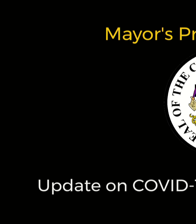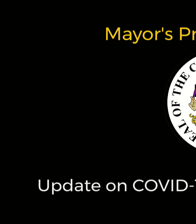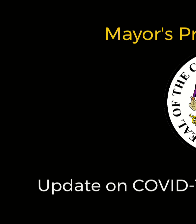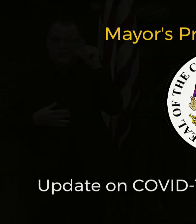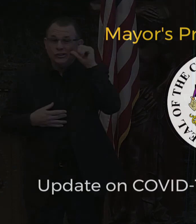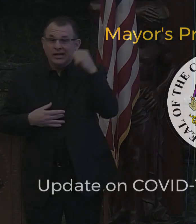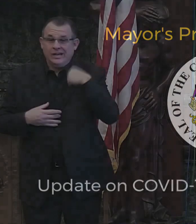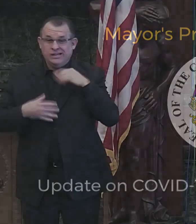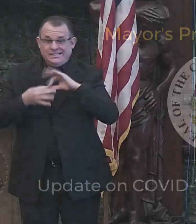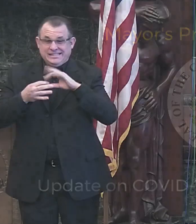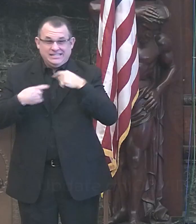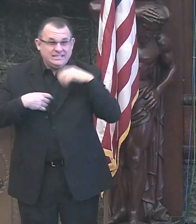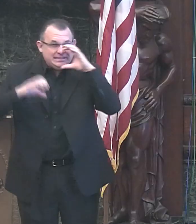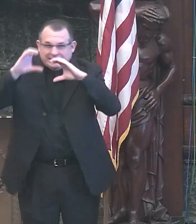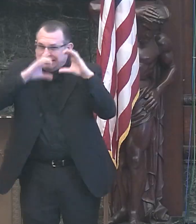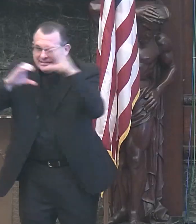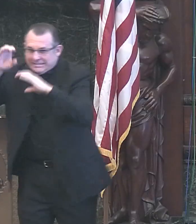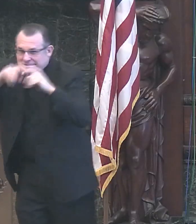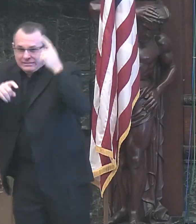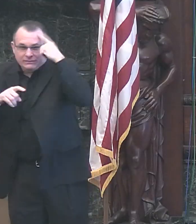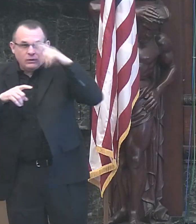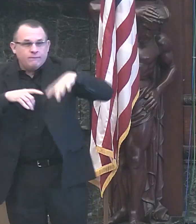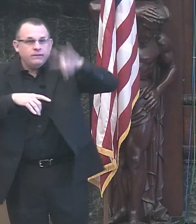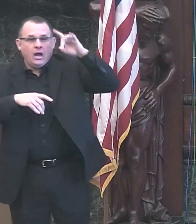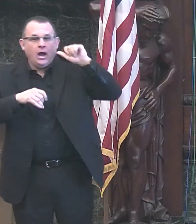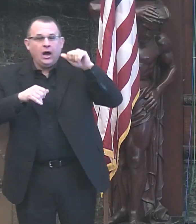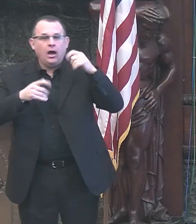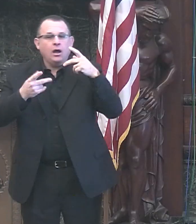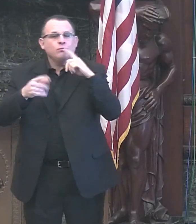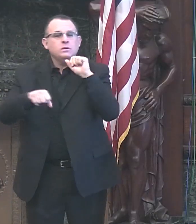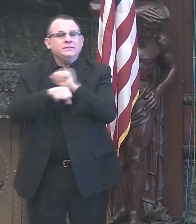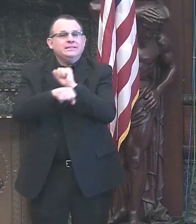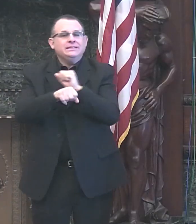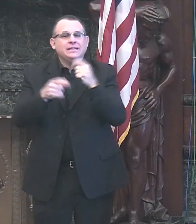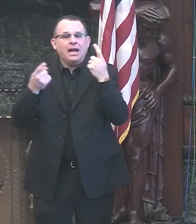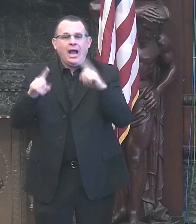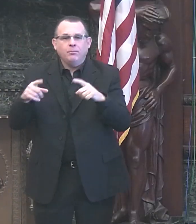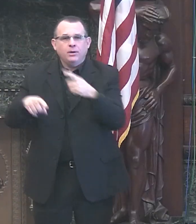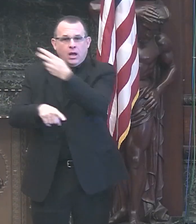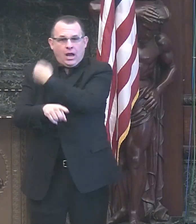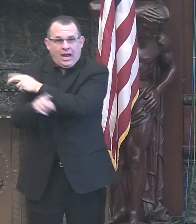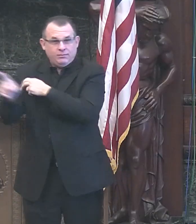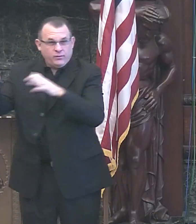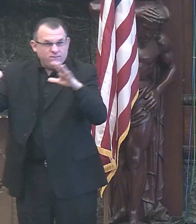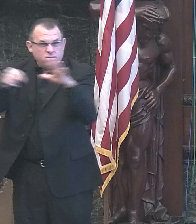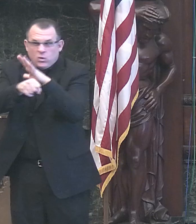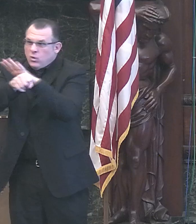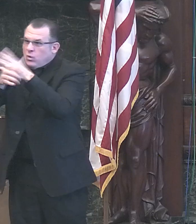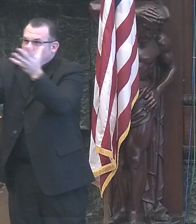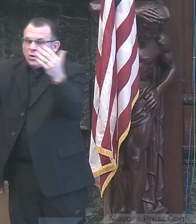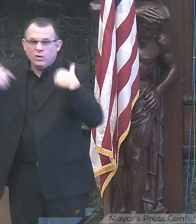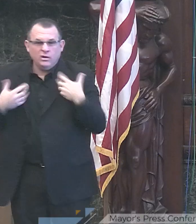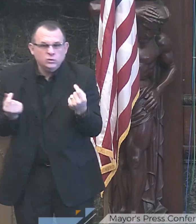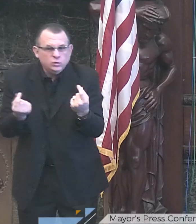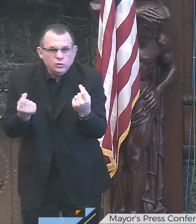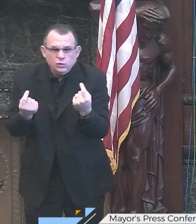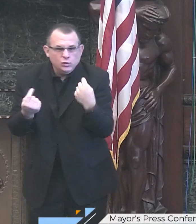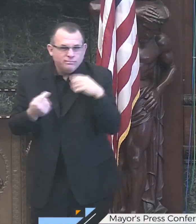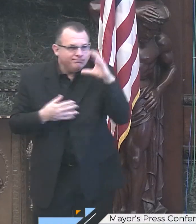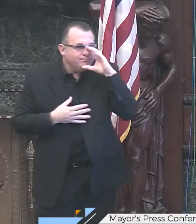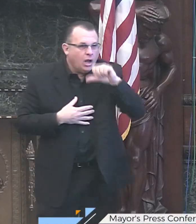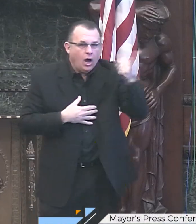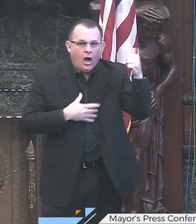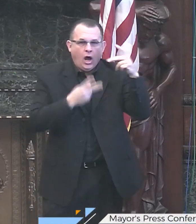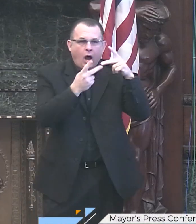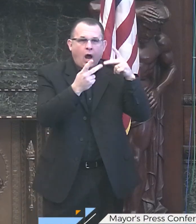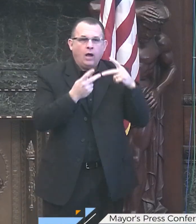facilities that might be needed should the capacity of our great medical system be exceeded. I said that I fully expect that we will